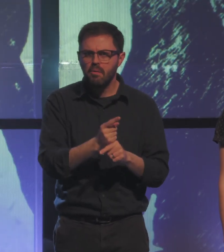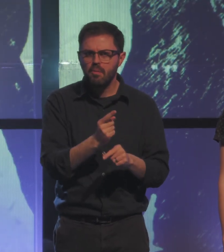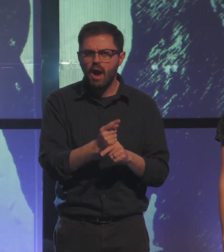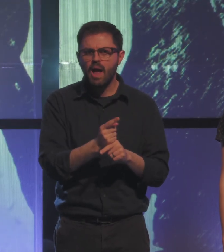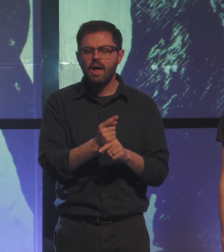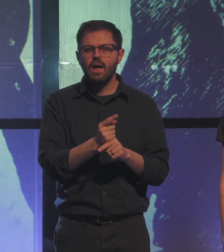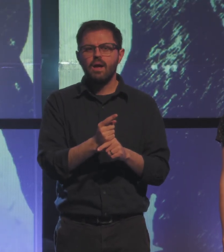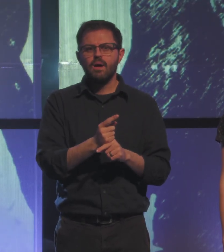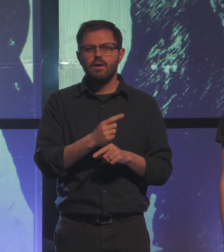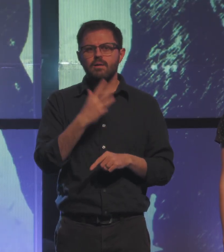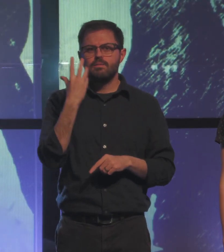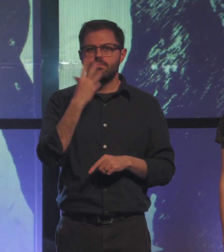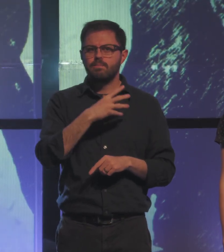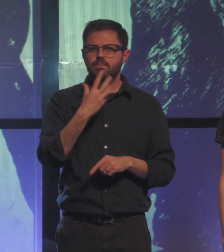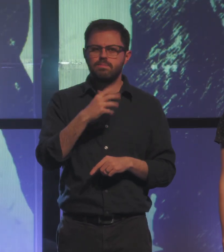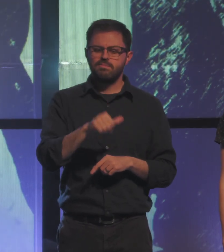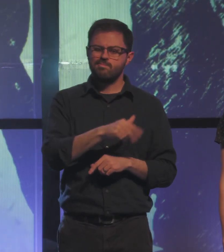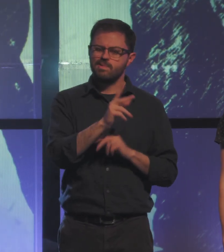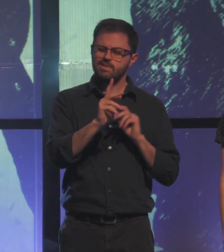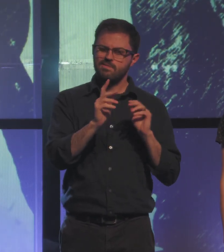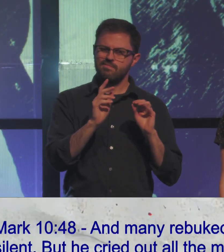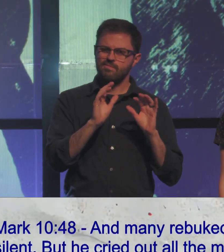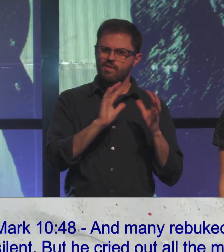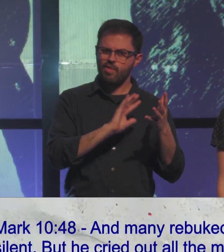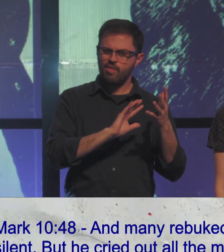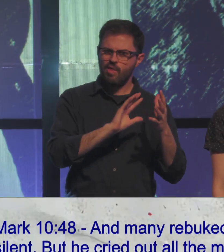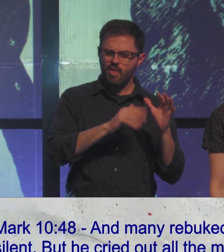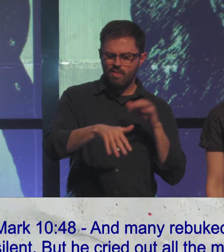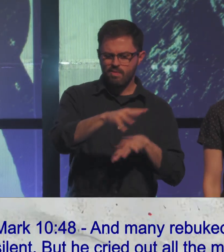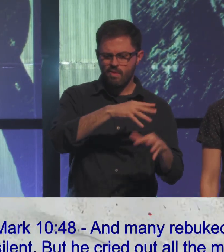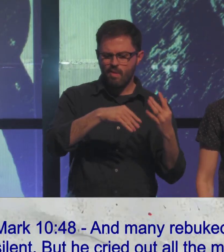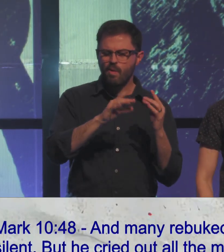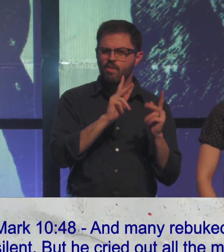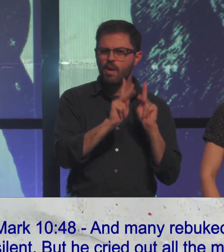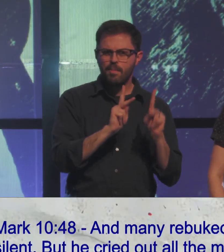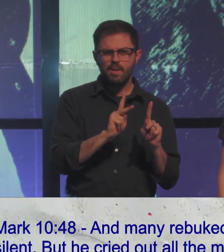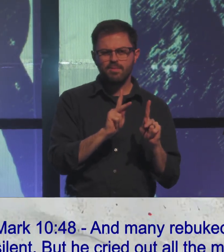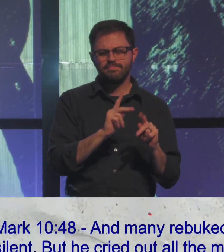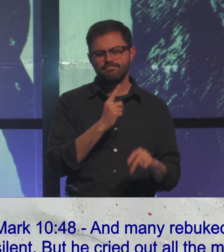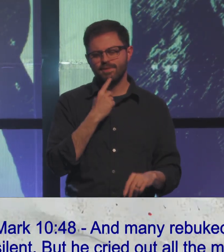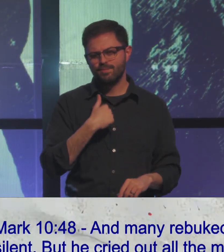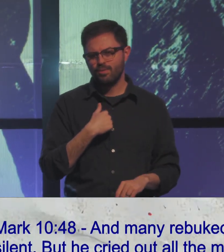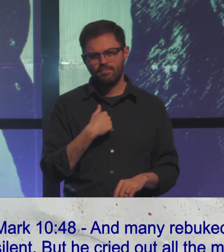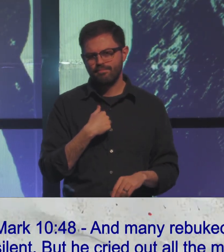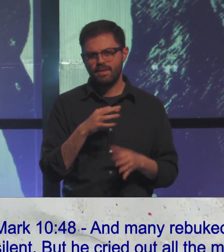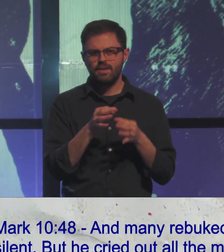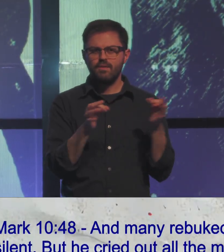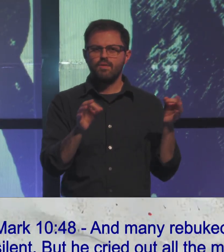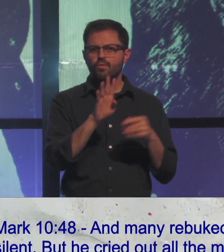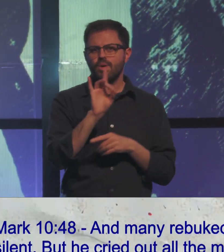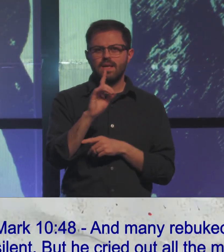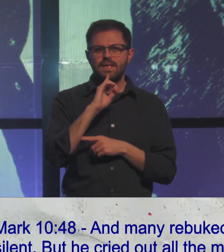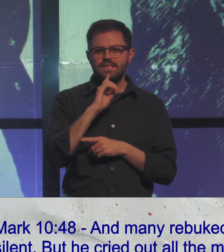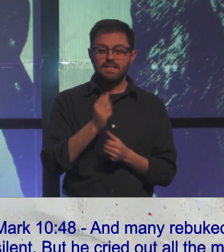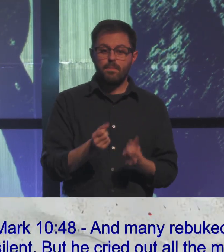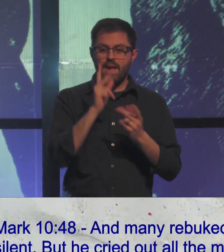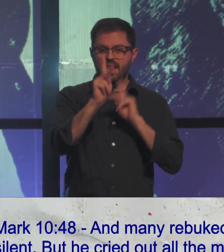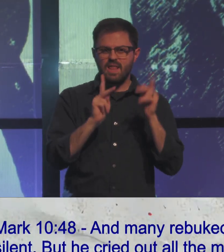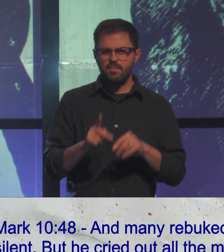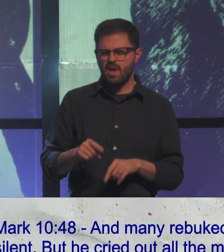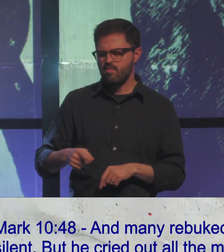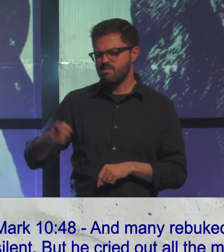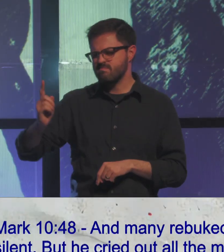But oh boy, was the crowd really disappointing in this. In verse 48, it says, and many rebuked him. Such